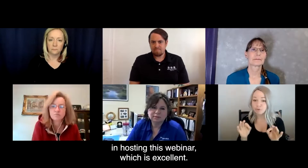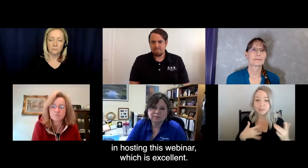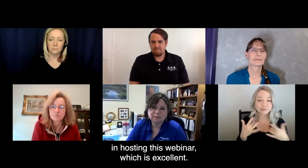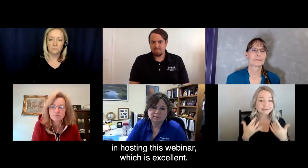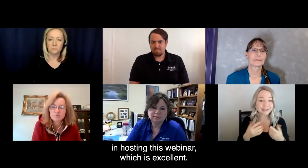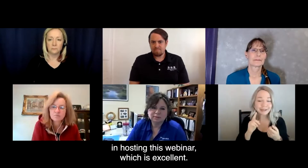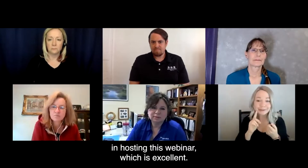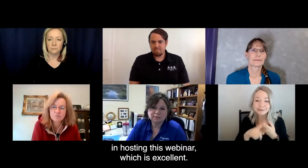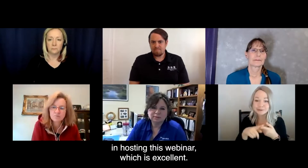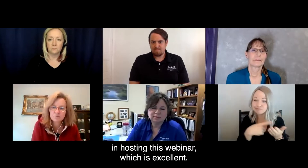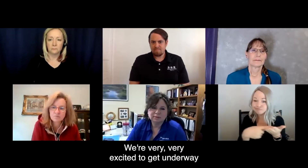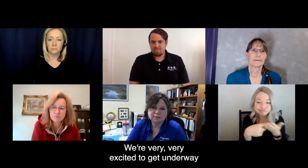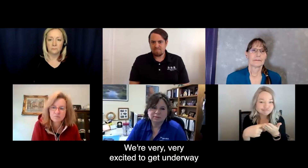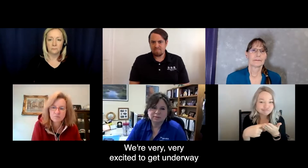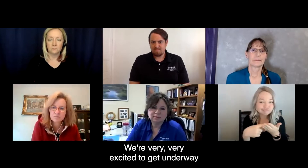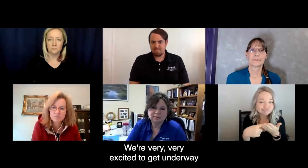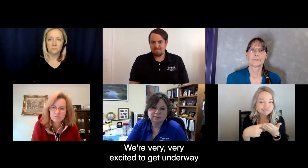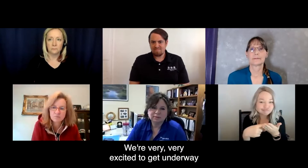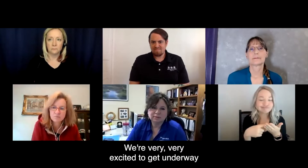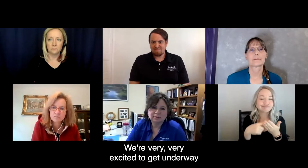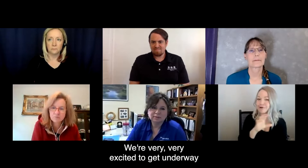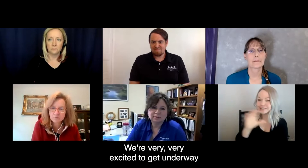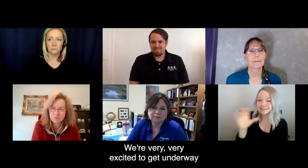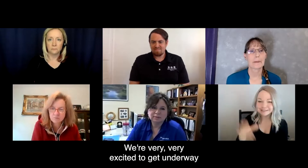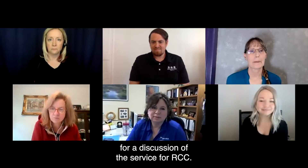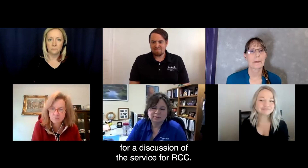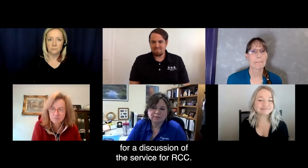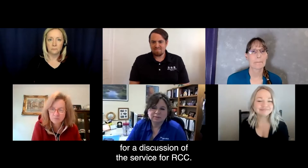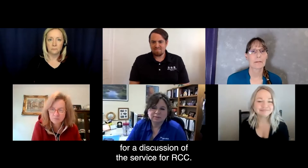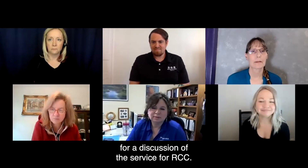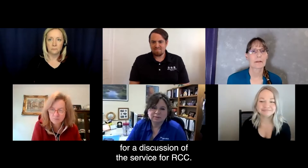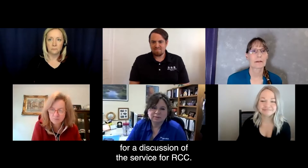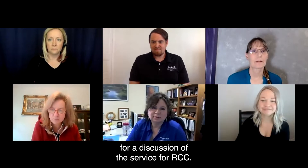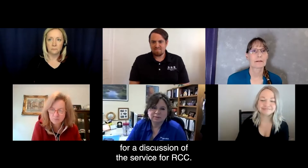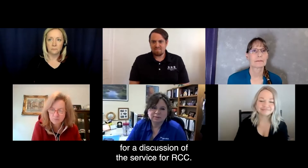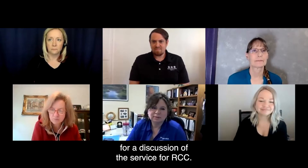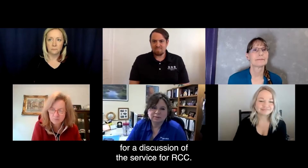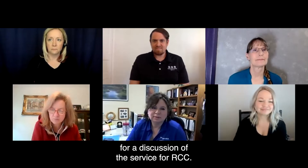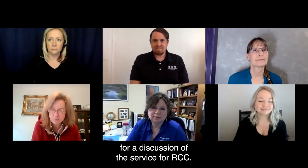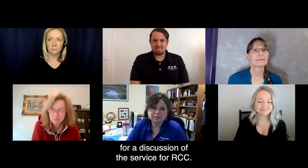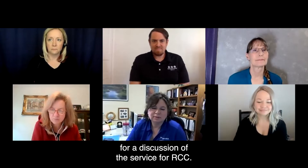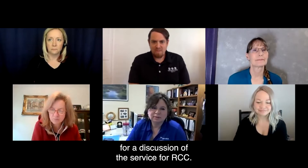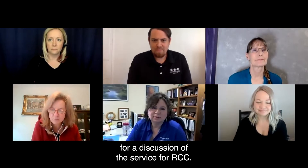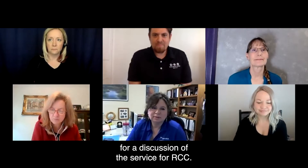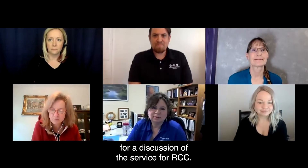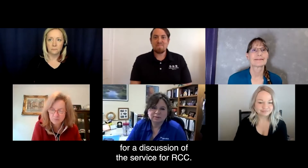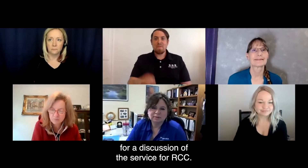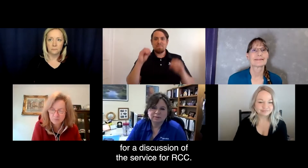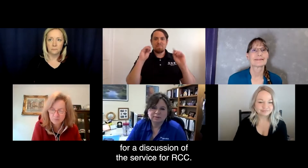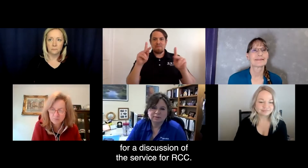this webinar, which is excellent. We're very, very excited to get underway for a discussion of the service for